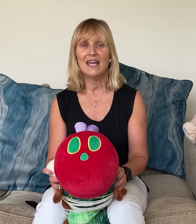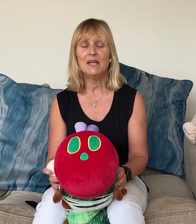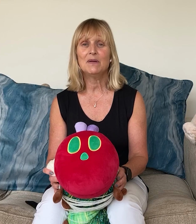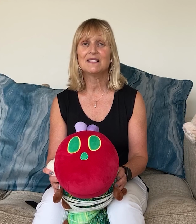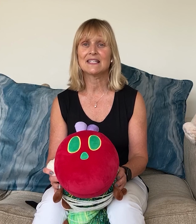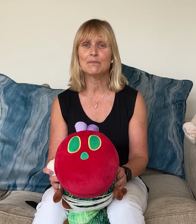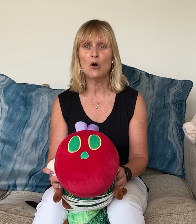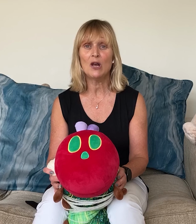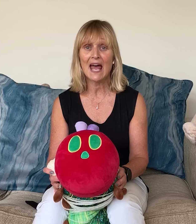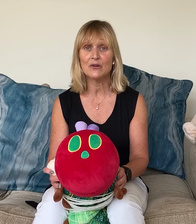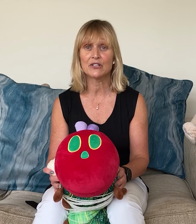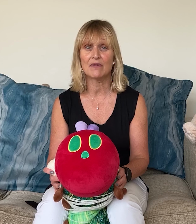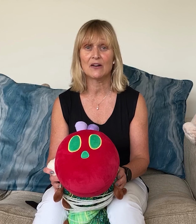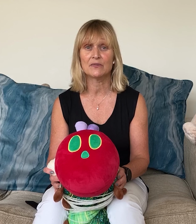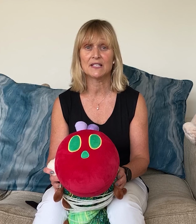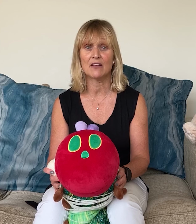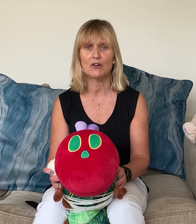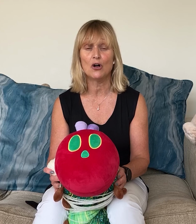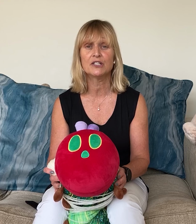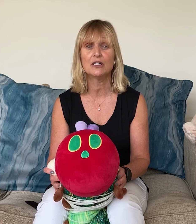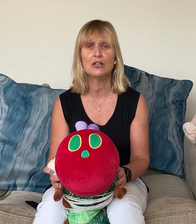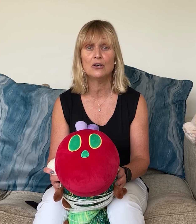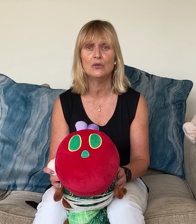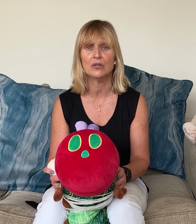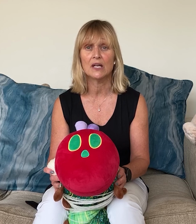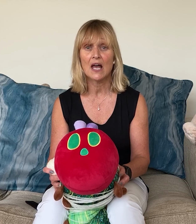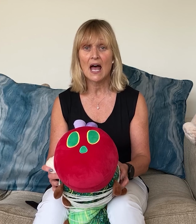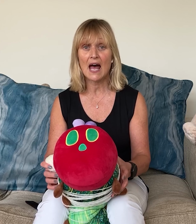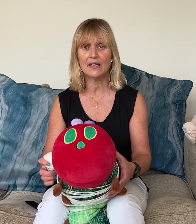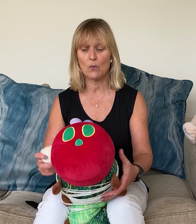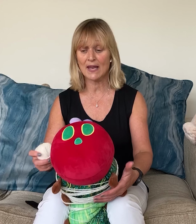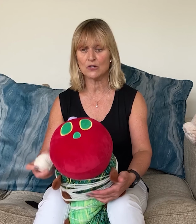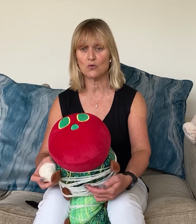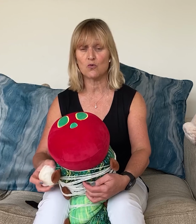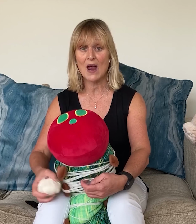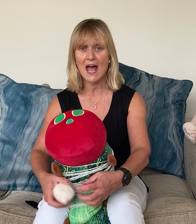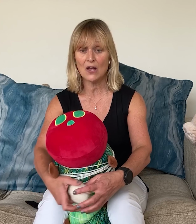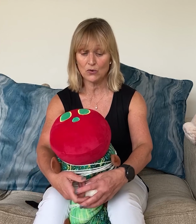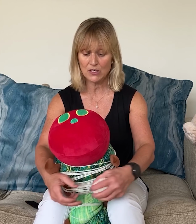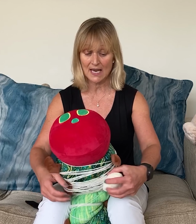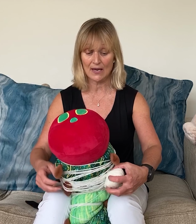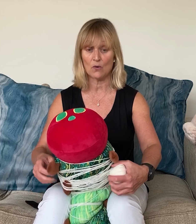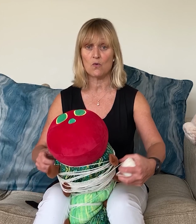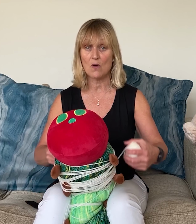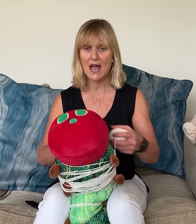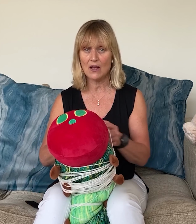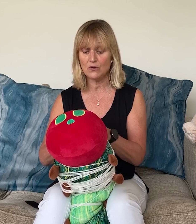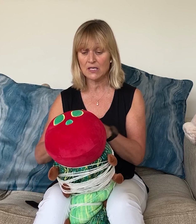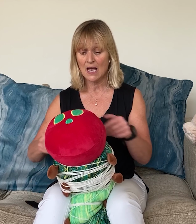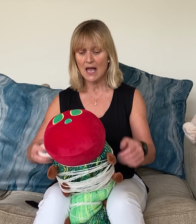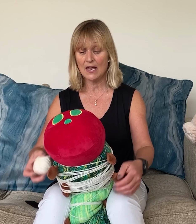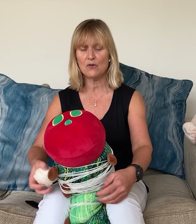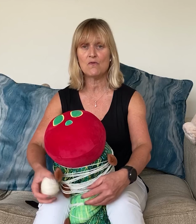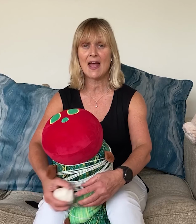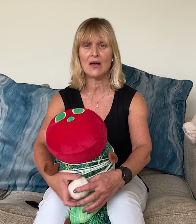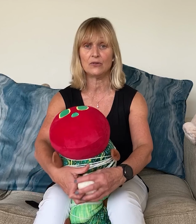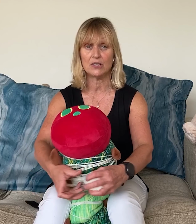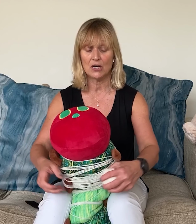He built a small house around himself called a cocoon, and it went around and around and around,